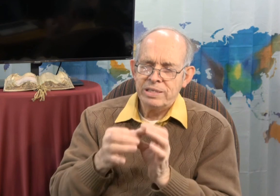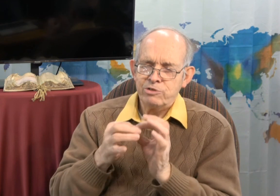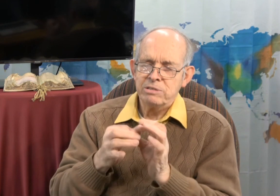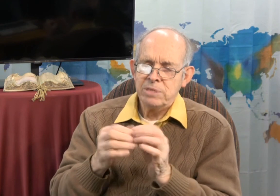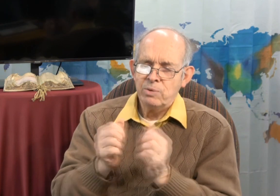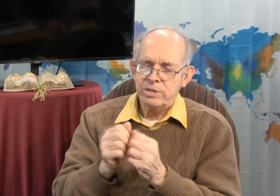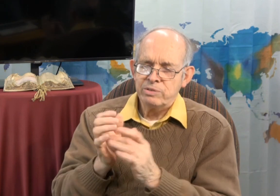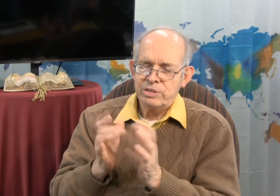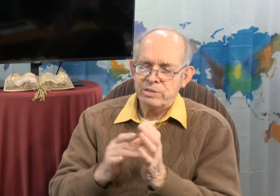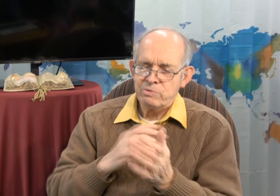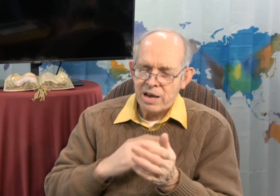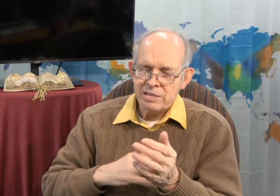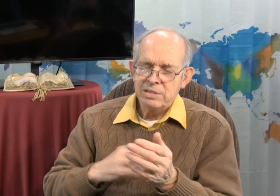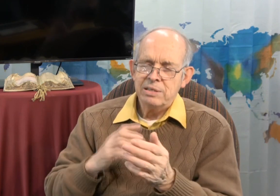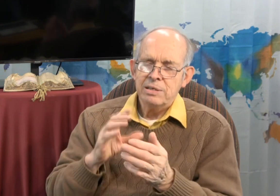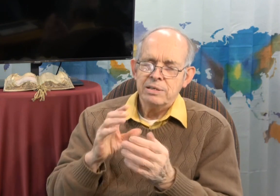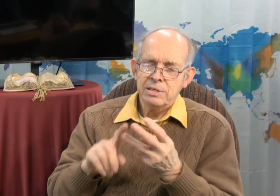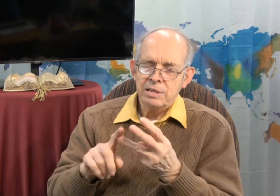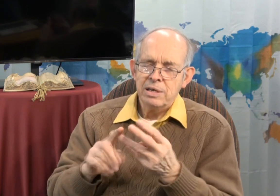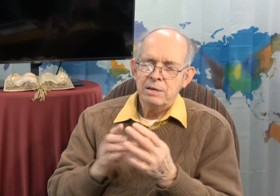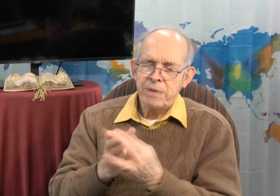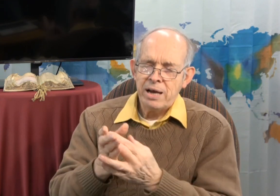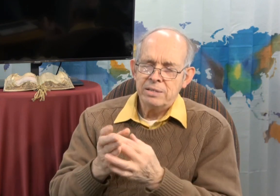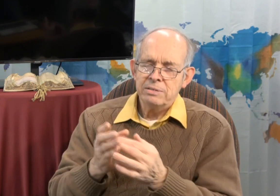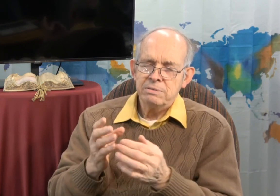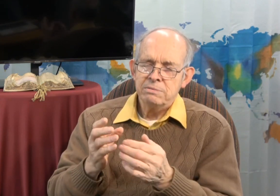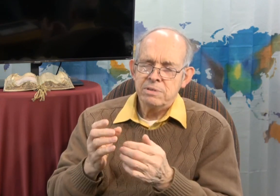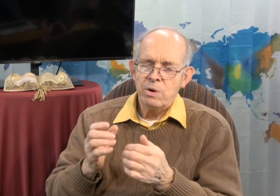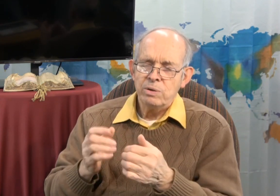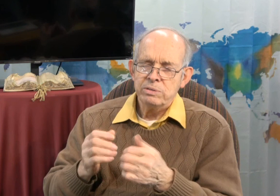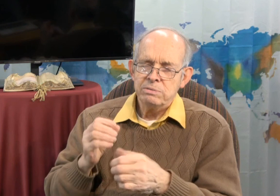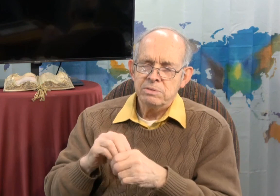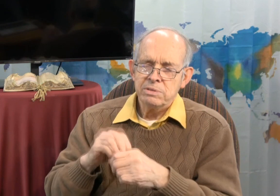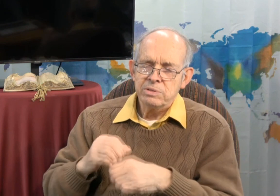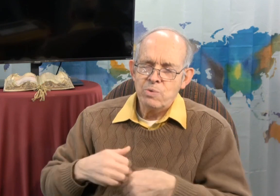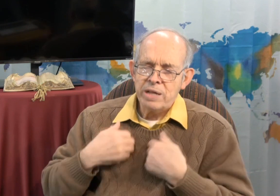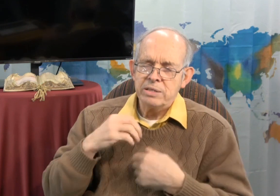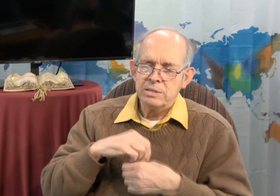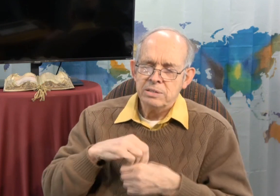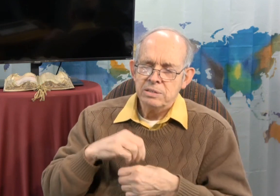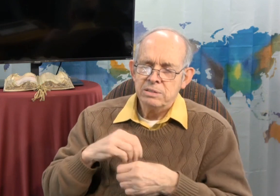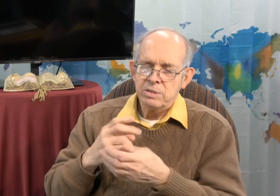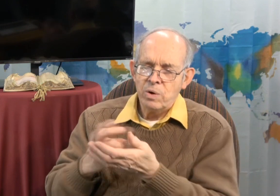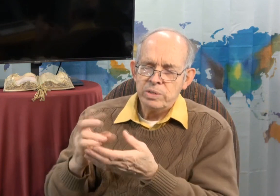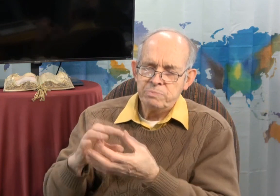religion, but teaching that, by the dividing the Holy Spirit,